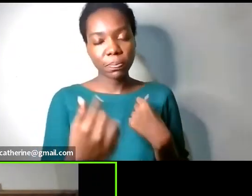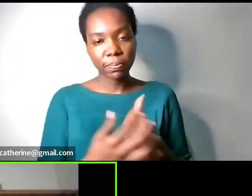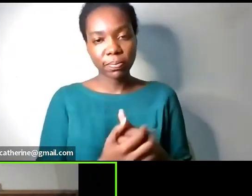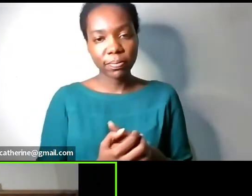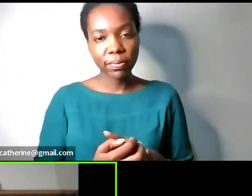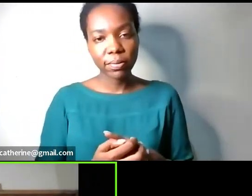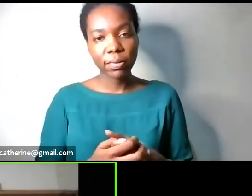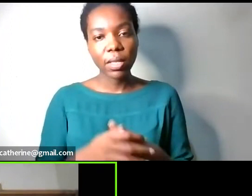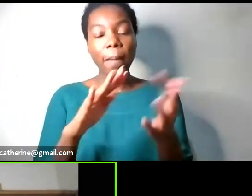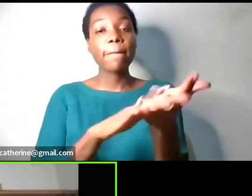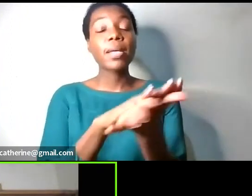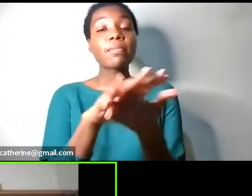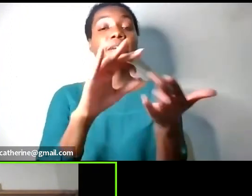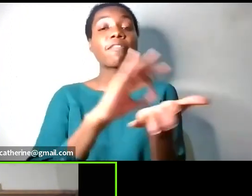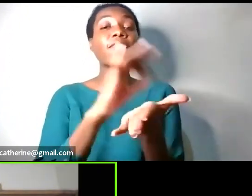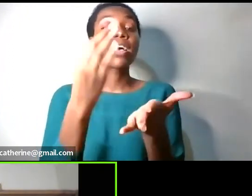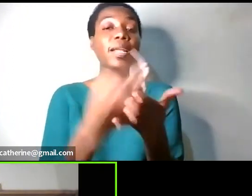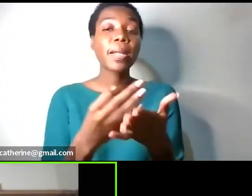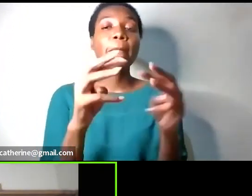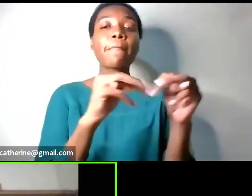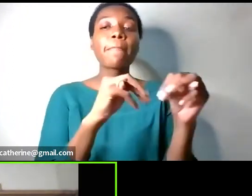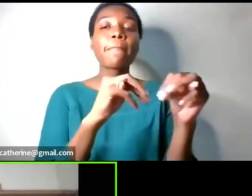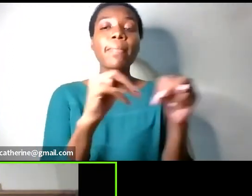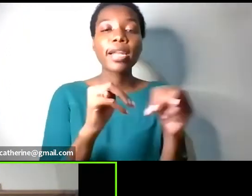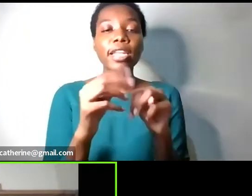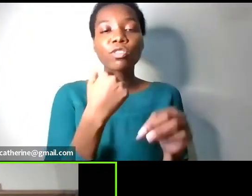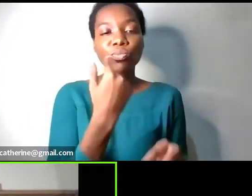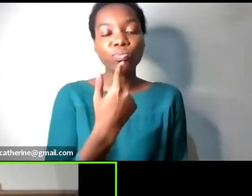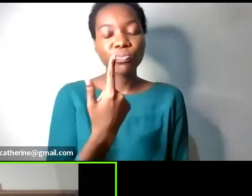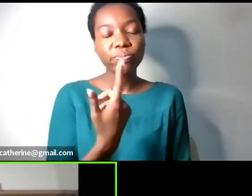investment funds managed by